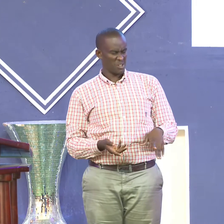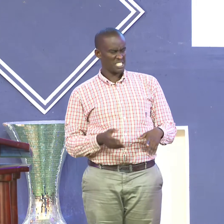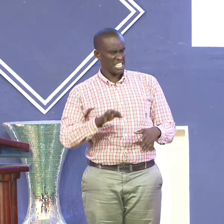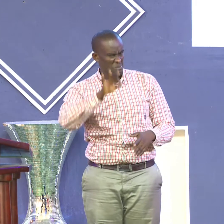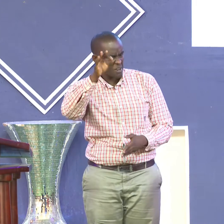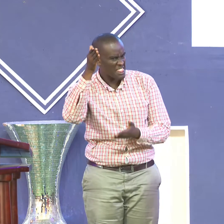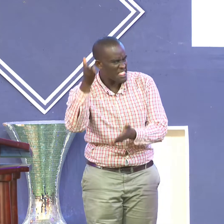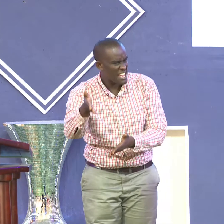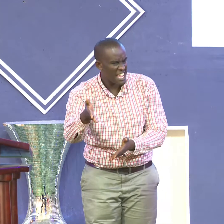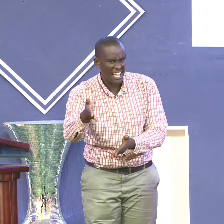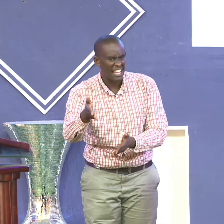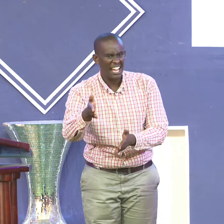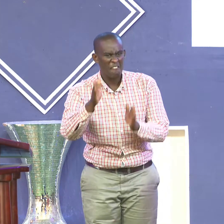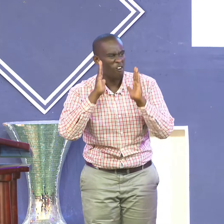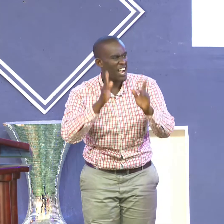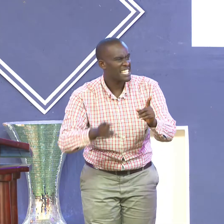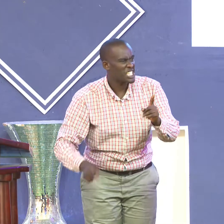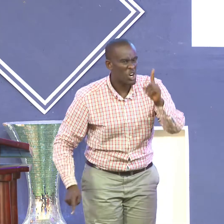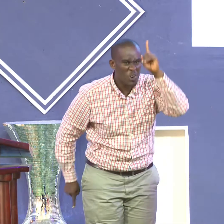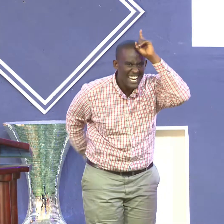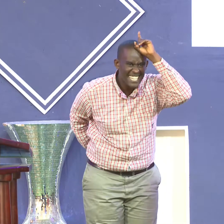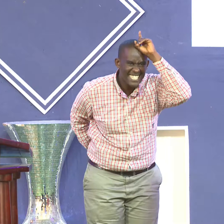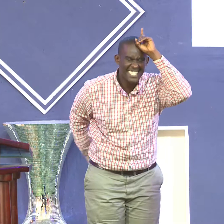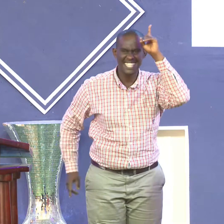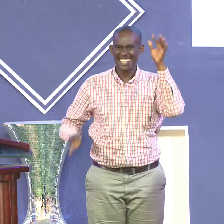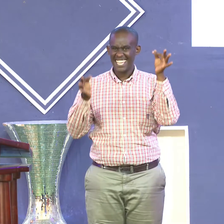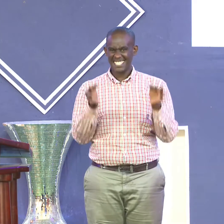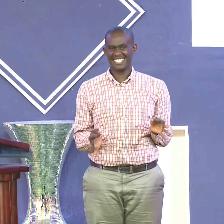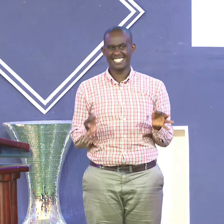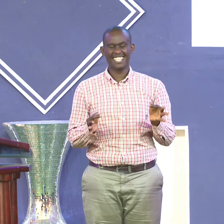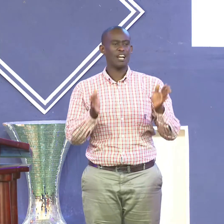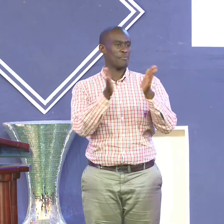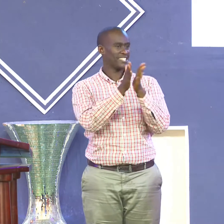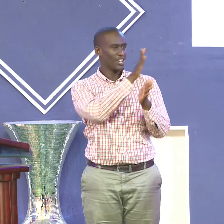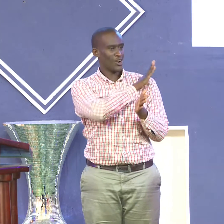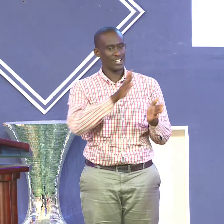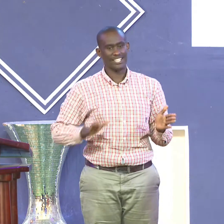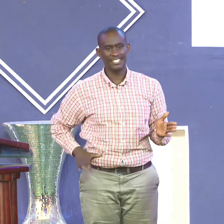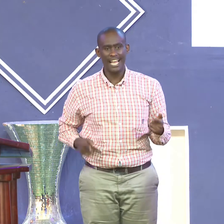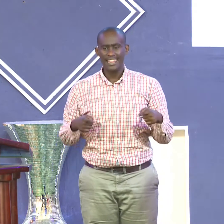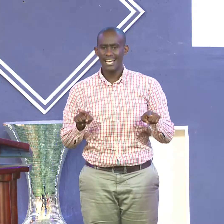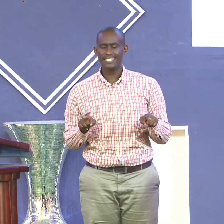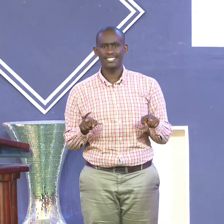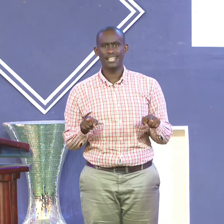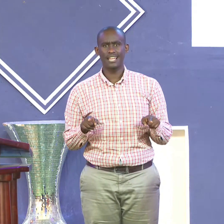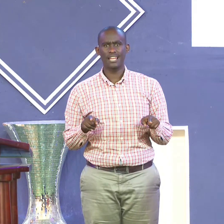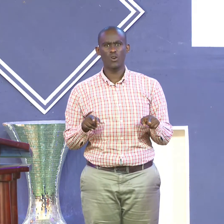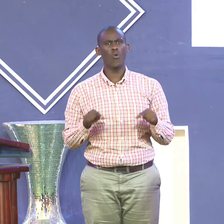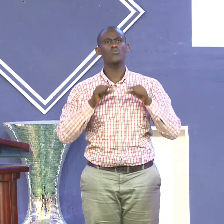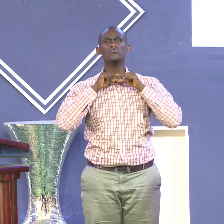There is a spirit of greed. Greed of things. Praise the Lord.